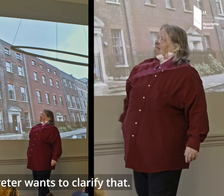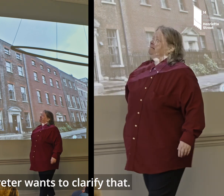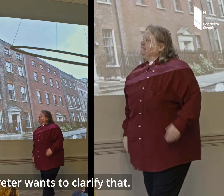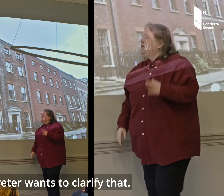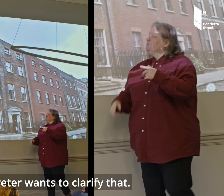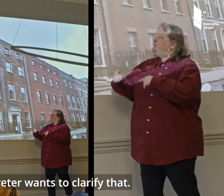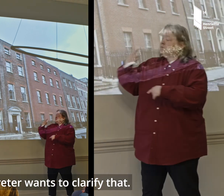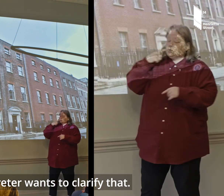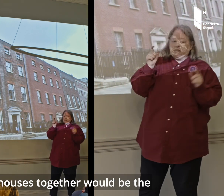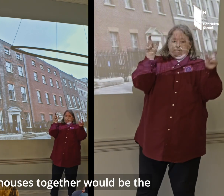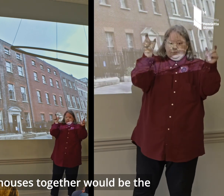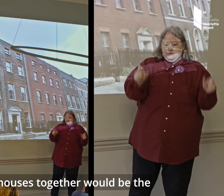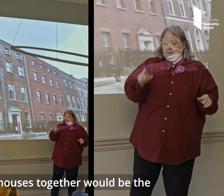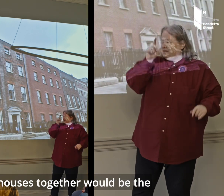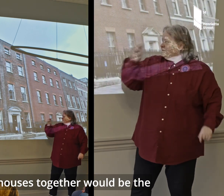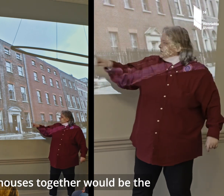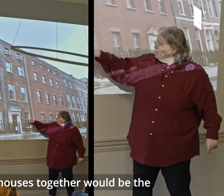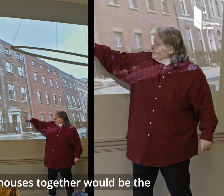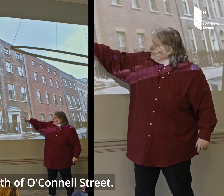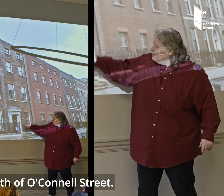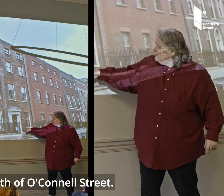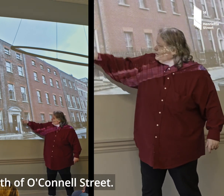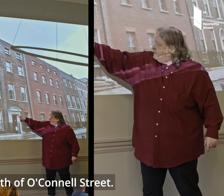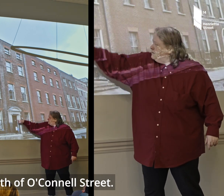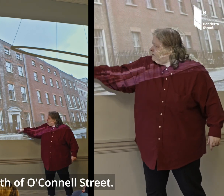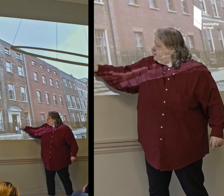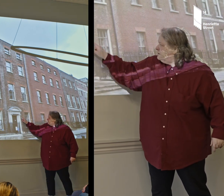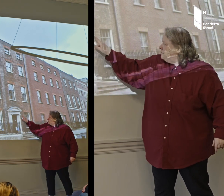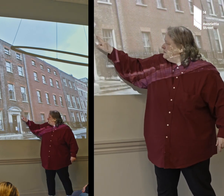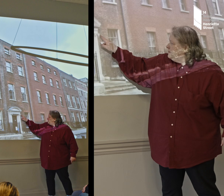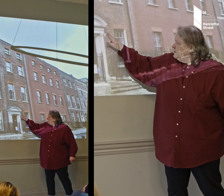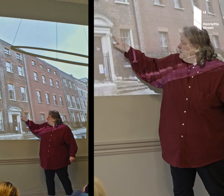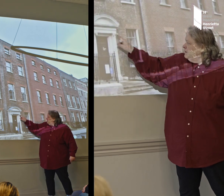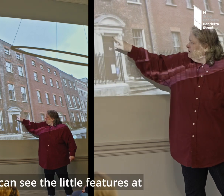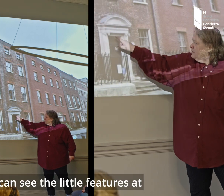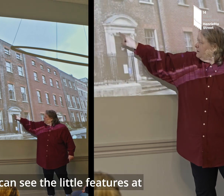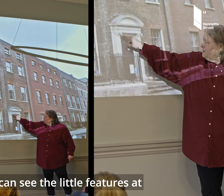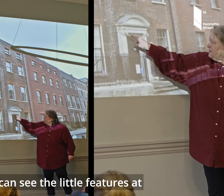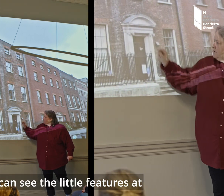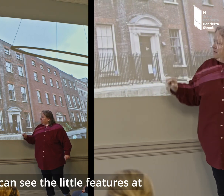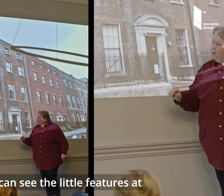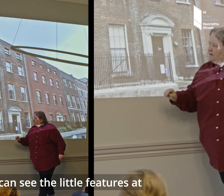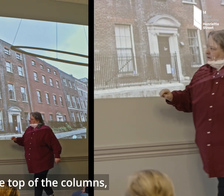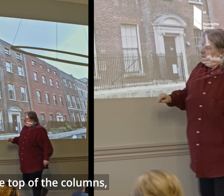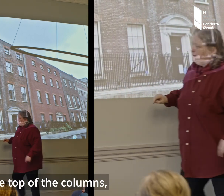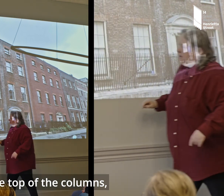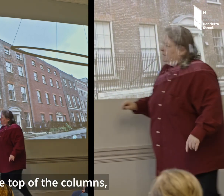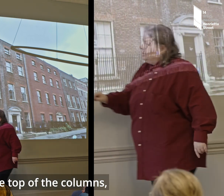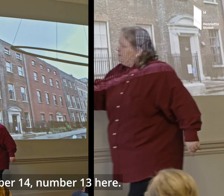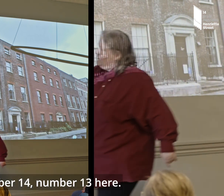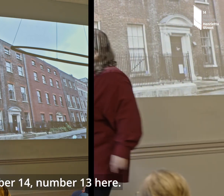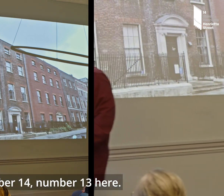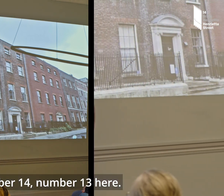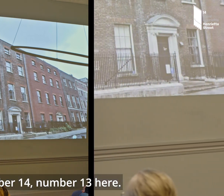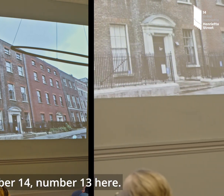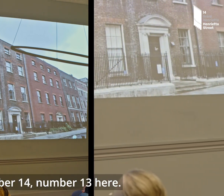Apologies, the interpreter wants to clarify that. The three houses together would be the width of O'Connell Street. And you can see the little features at the top of the columns